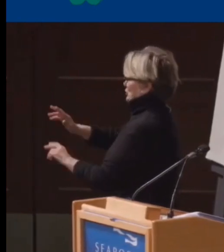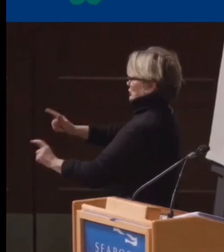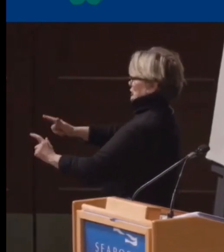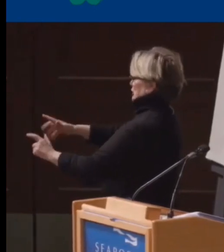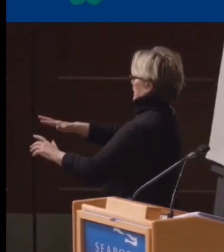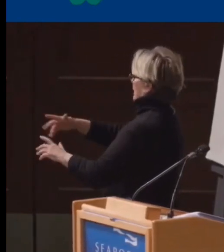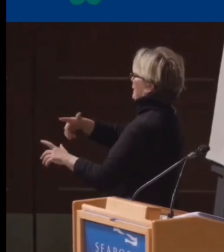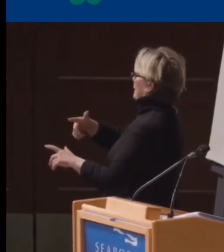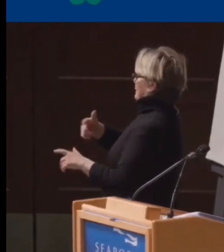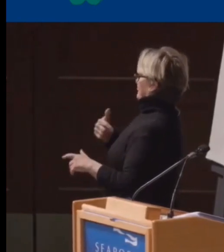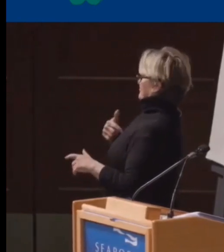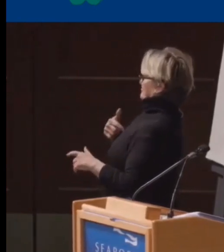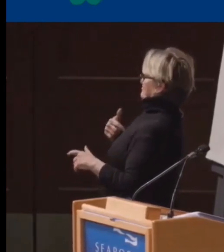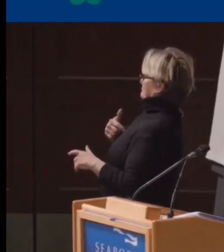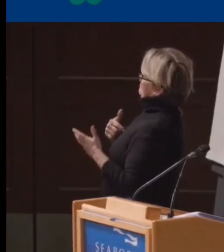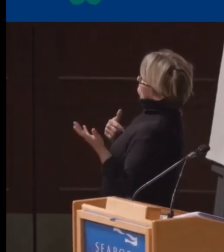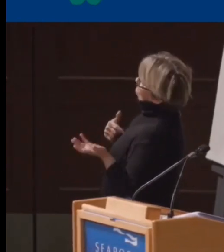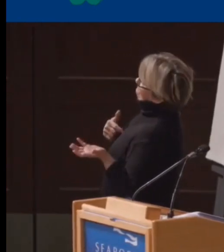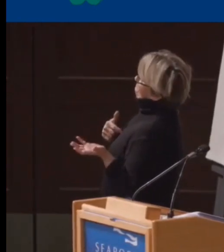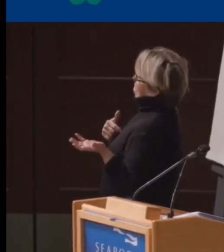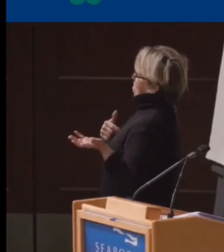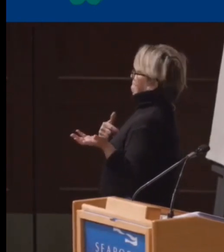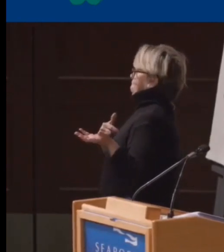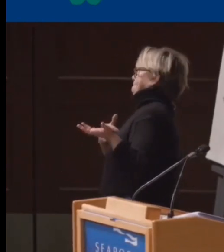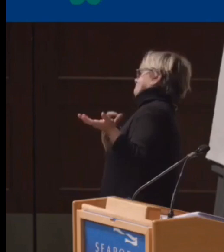made, I could understand why.